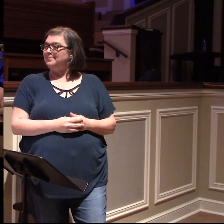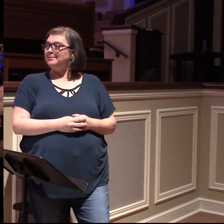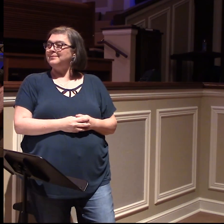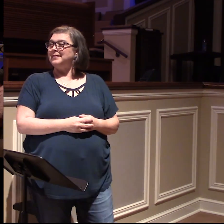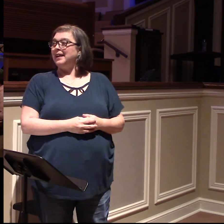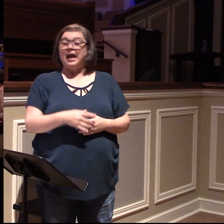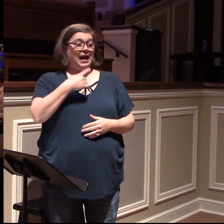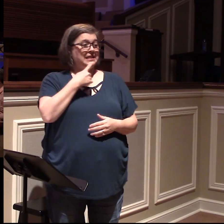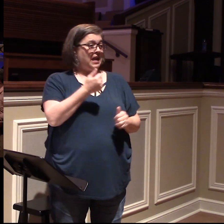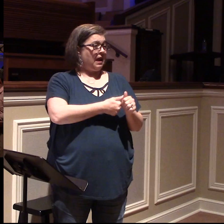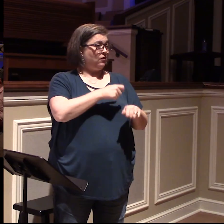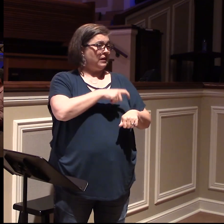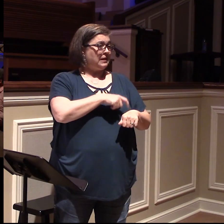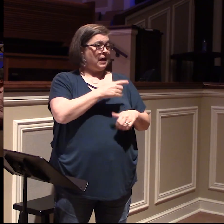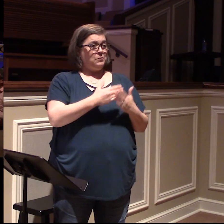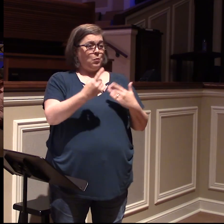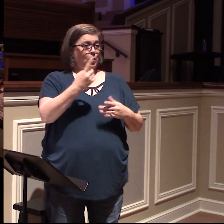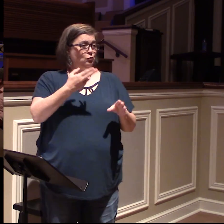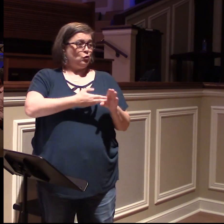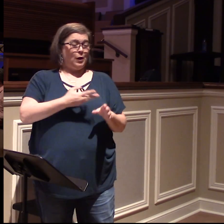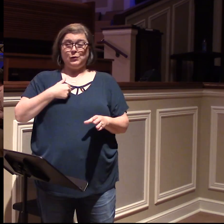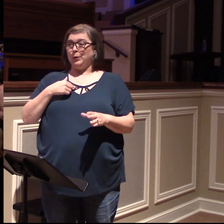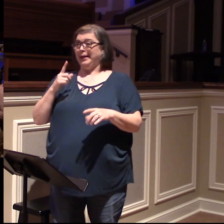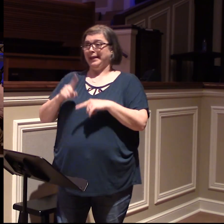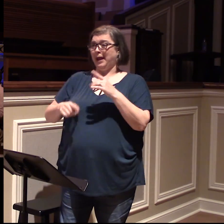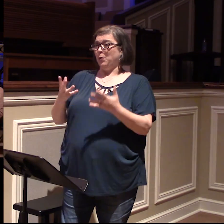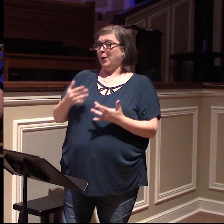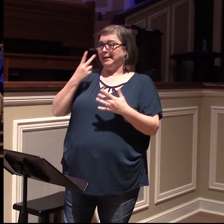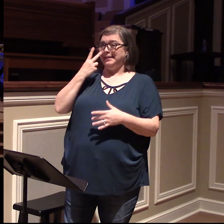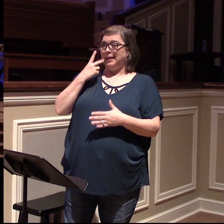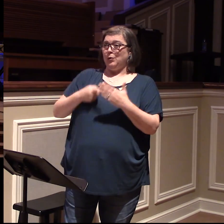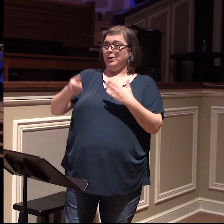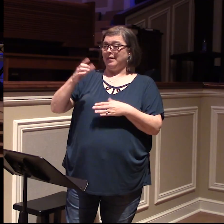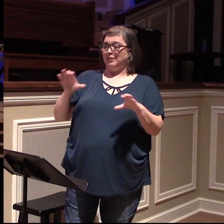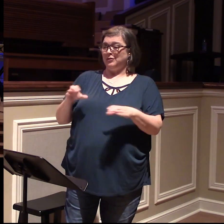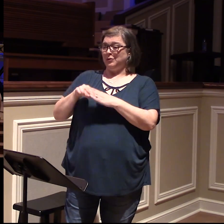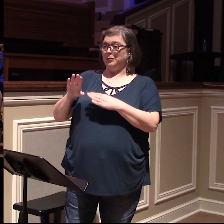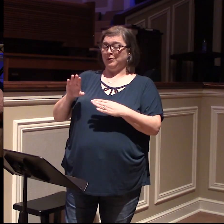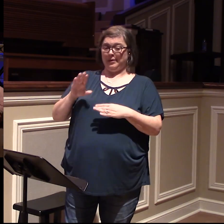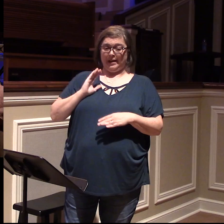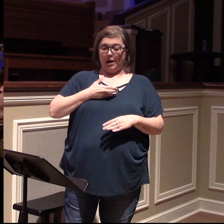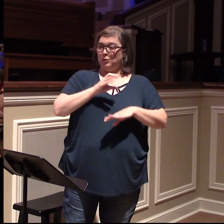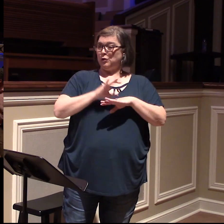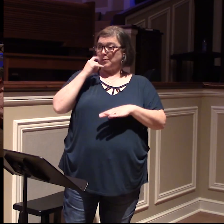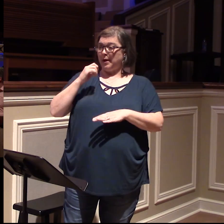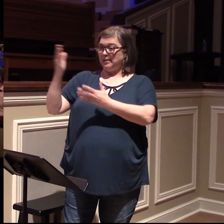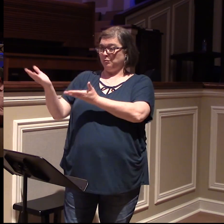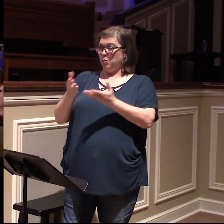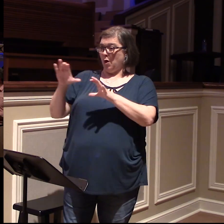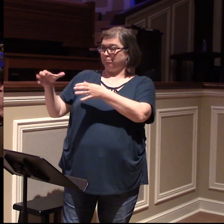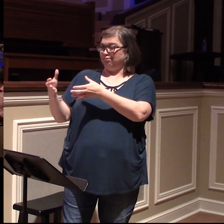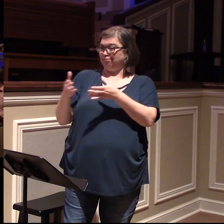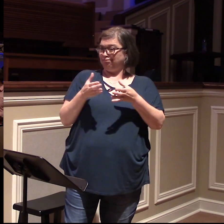Well, I say this every time someone joins. First of all, we can't wait to see what God's going to do in our church because he's brought you here. We are more like Jesus, more conformed into